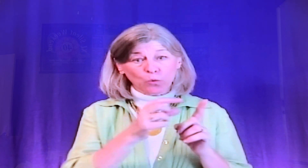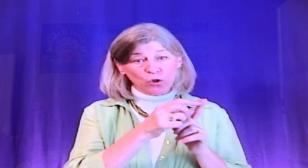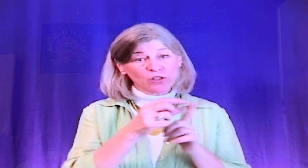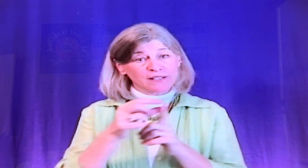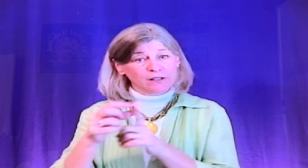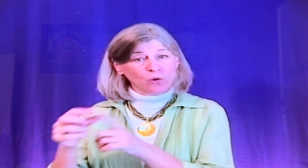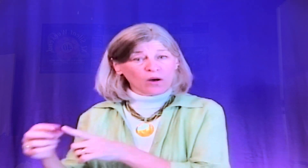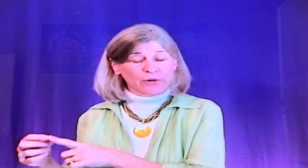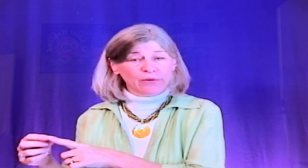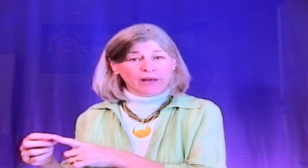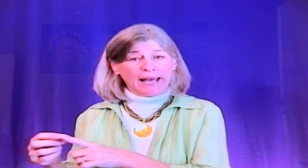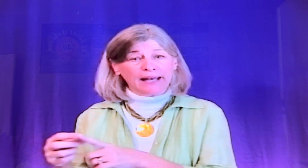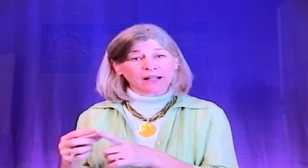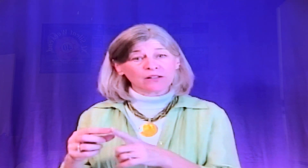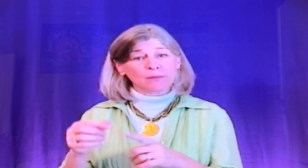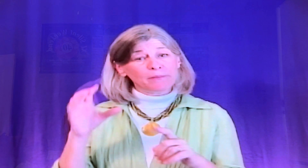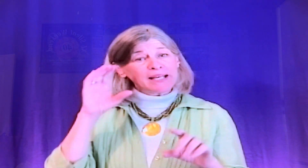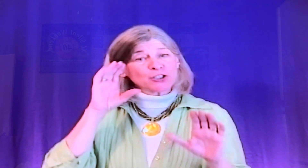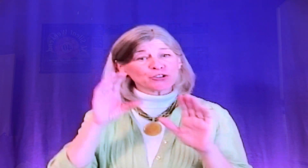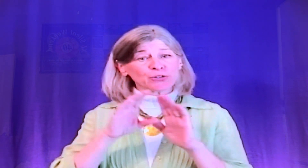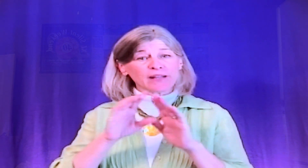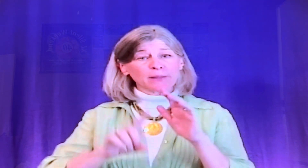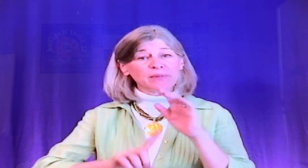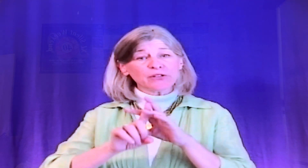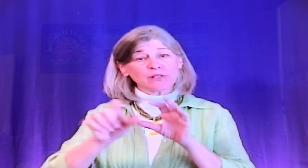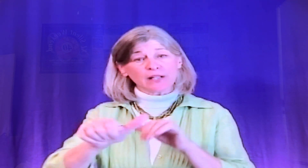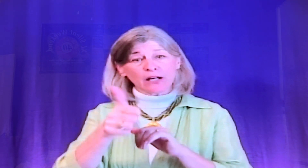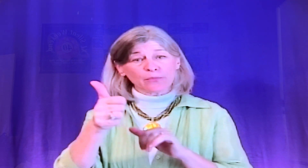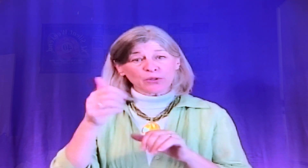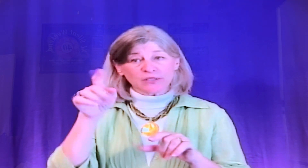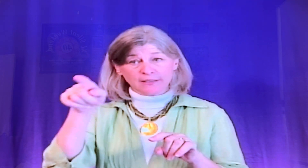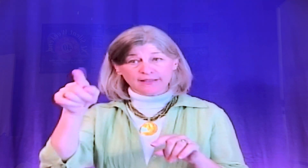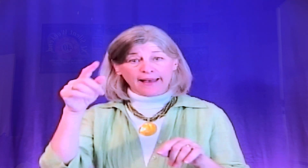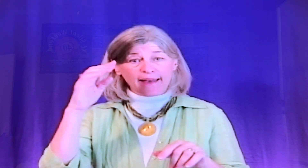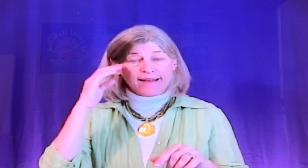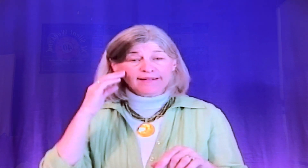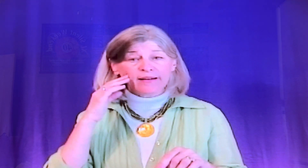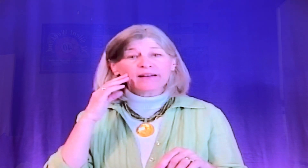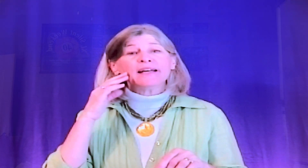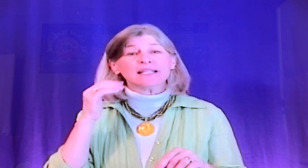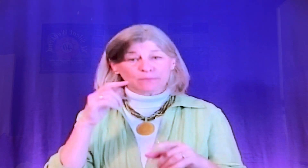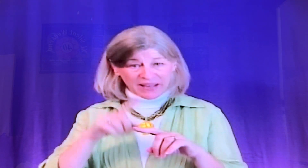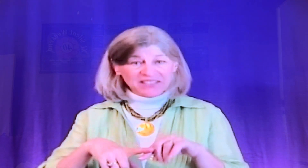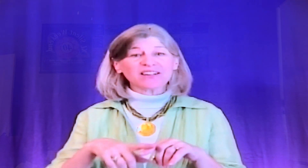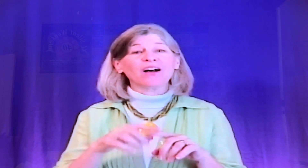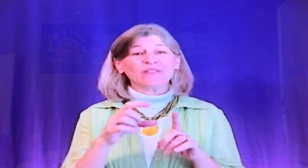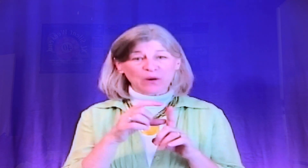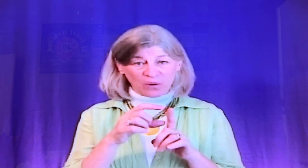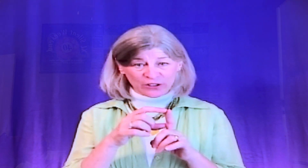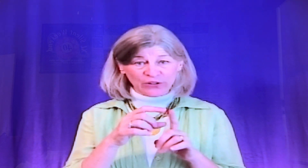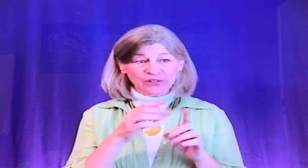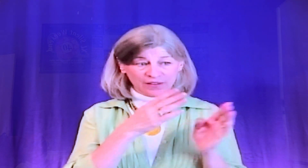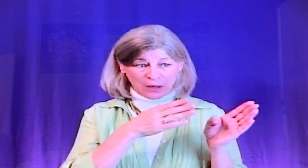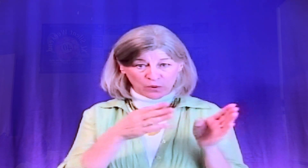words in an order, and the picture that appears in the other person's head is based on the order that we put